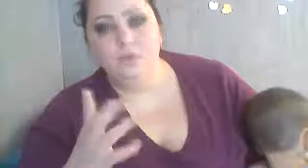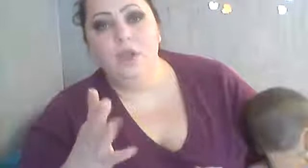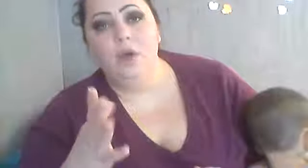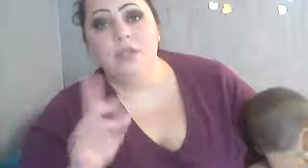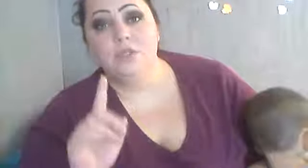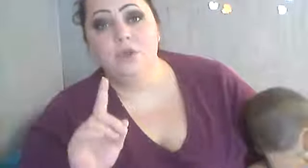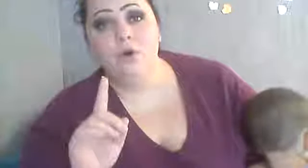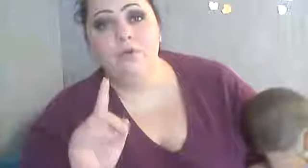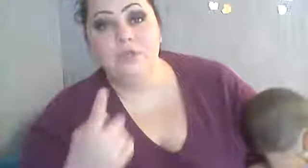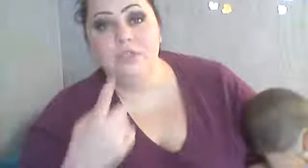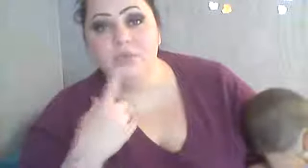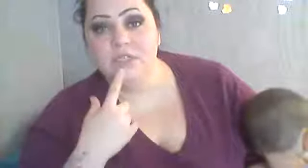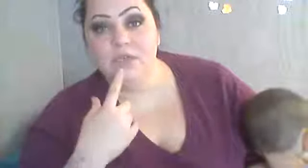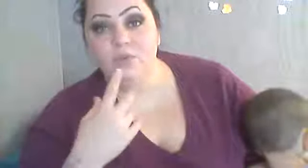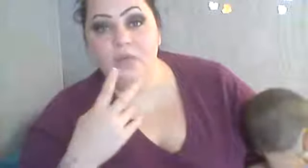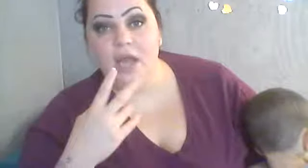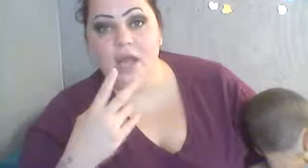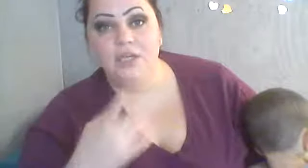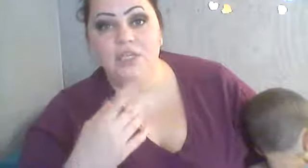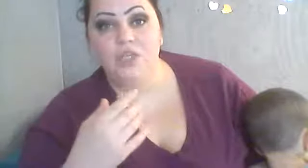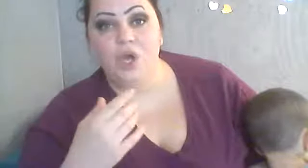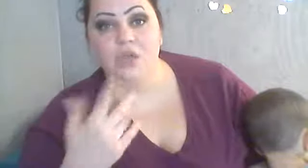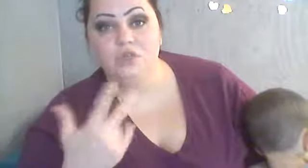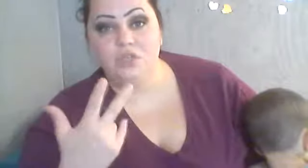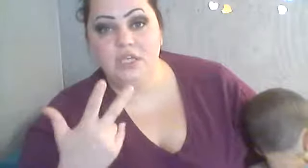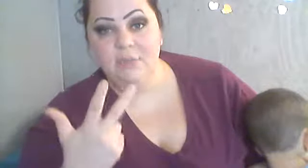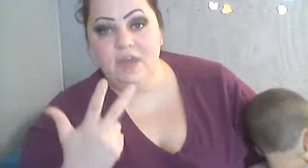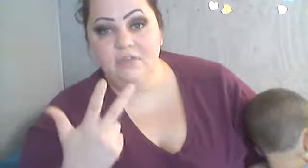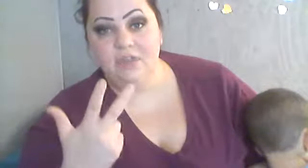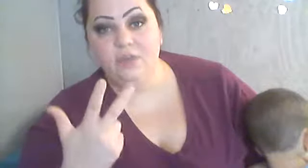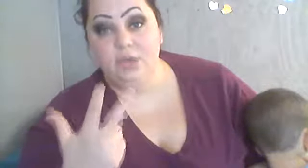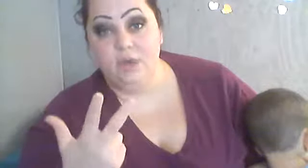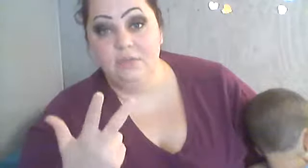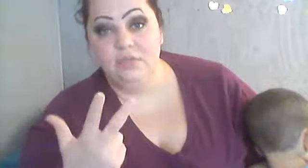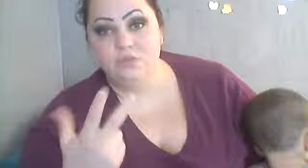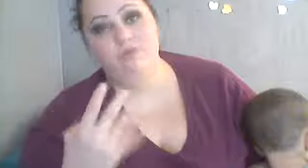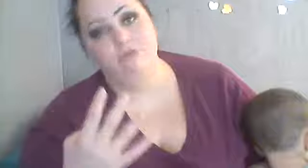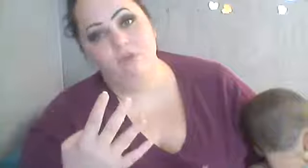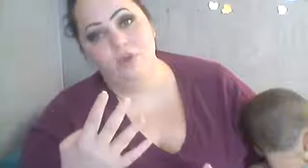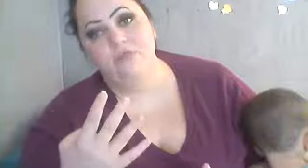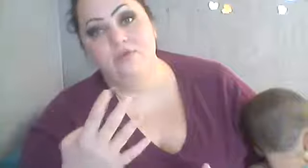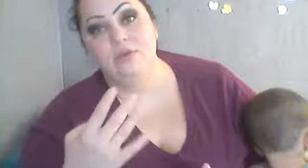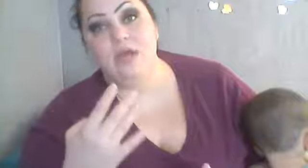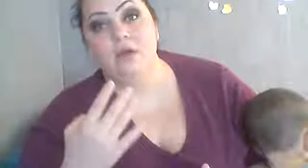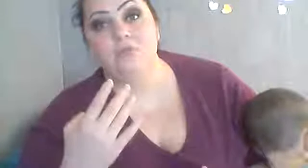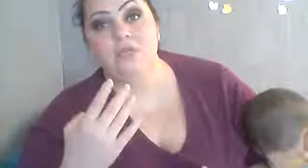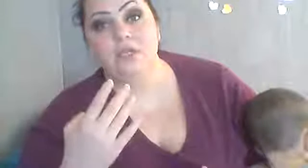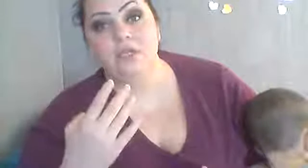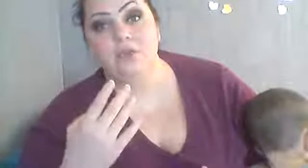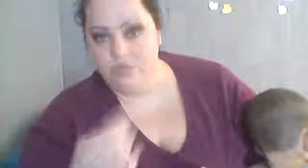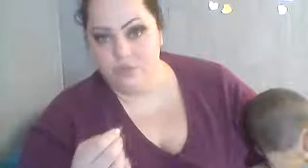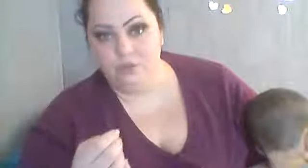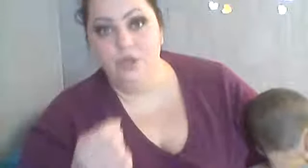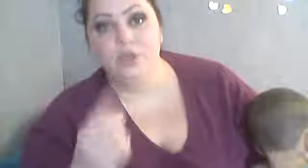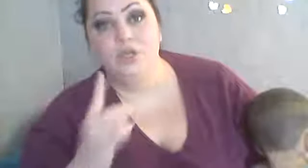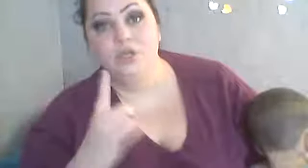okay, so first I want to say when I look at a song, I usually end up having 3 copies. Well, 4 if you count the original. So